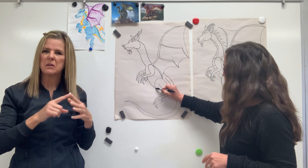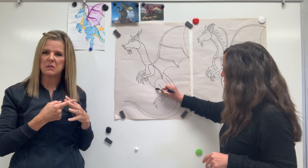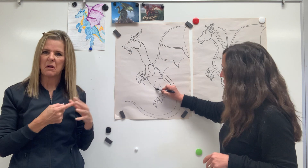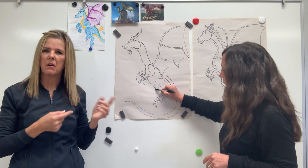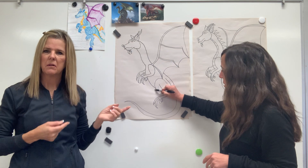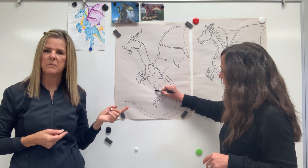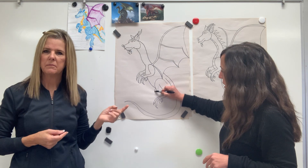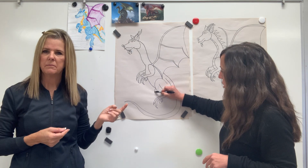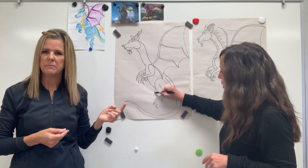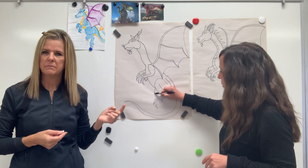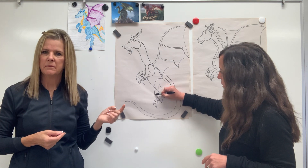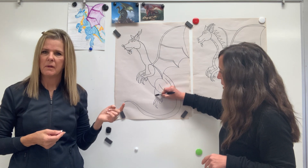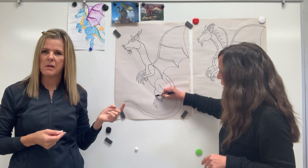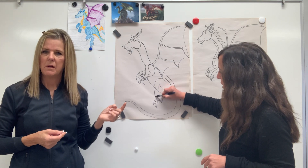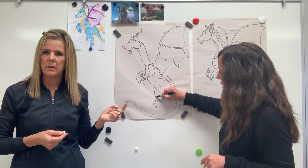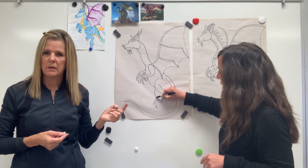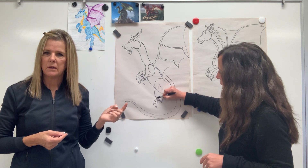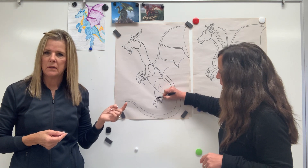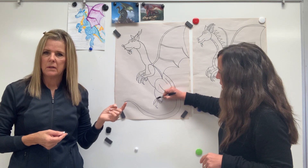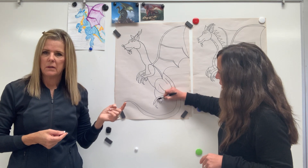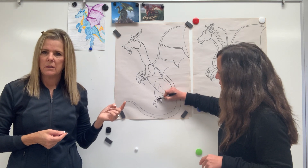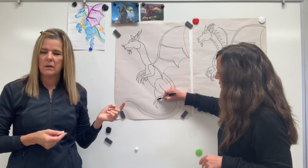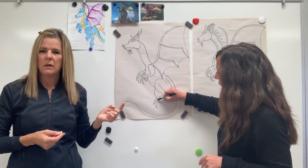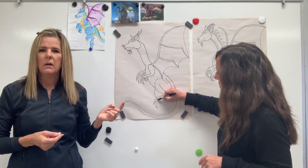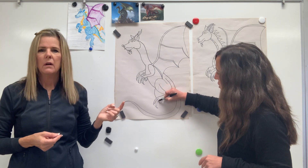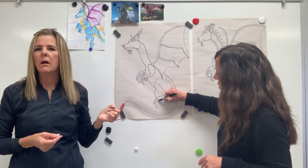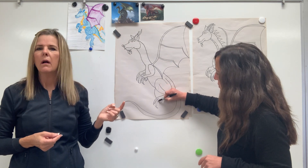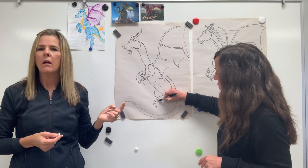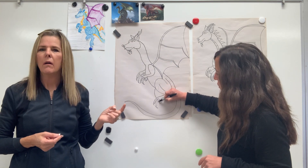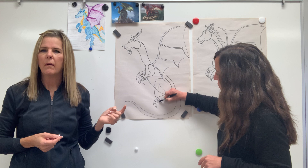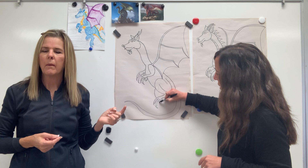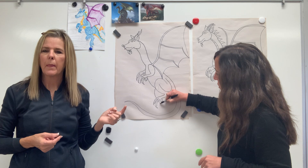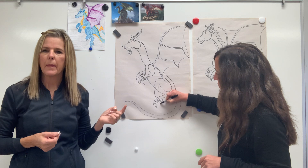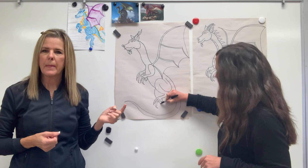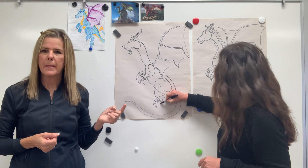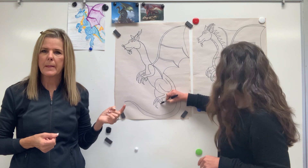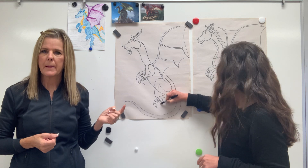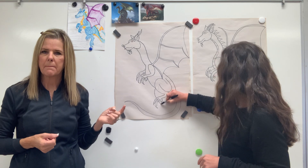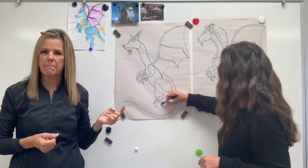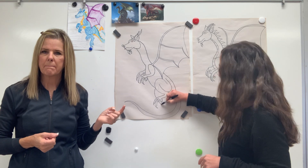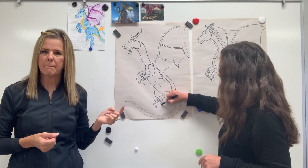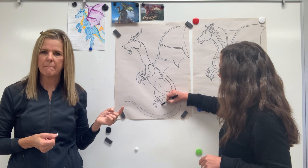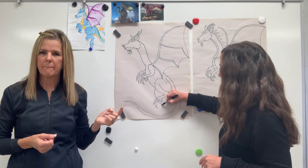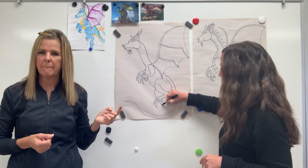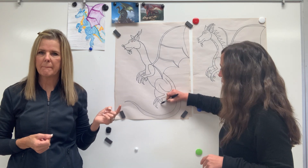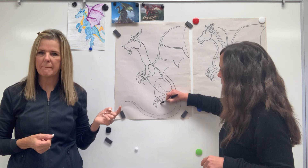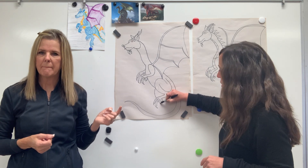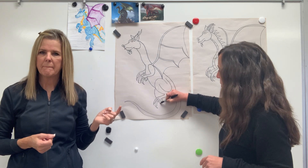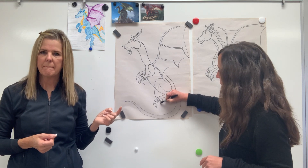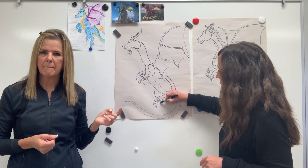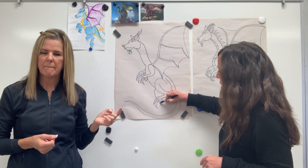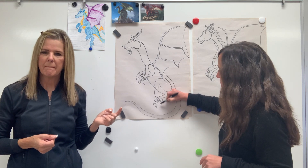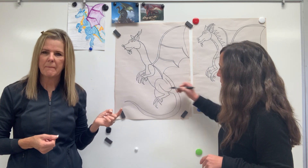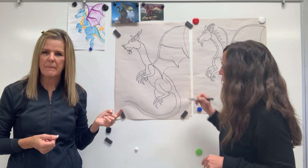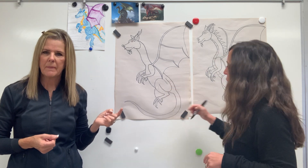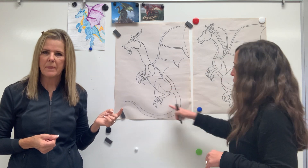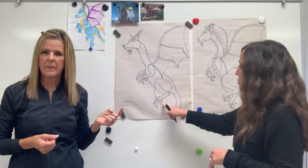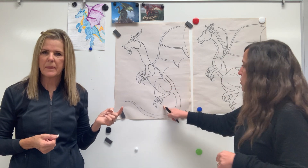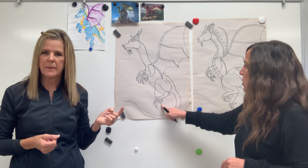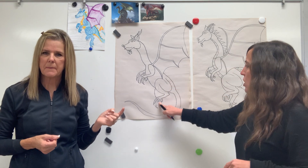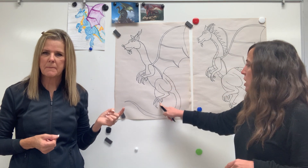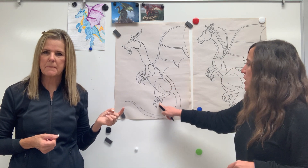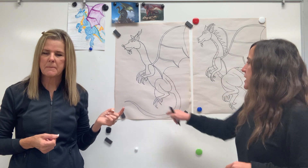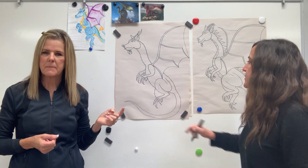I'm just gonna go ahead and make a curve line that stops and jumps over whatever it runs into, and it's just gonna be a little bit